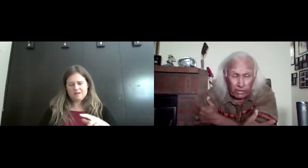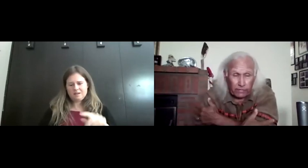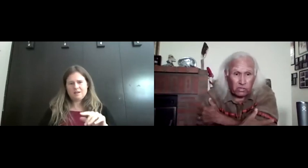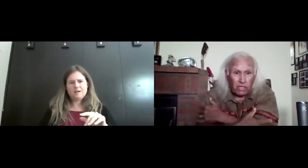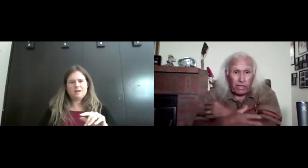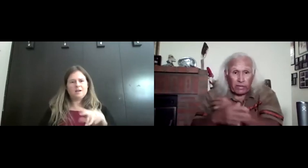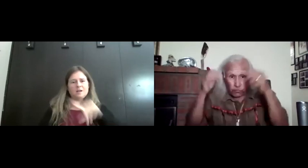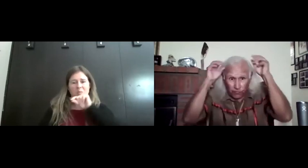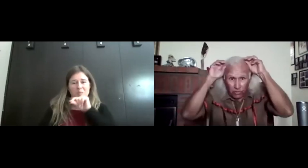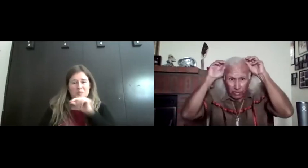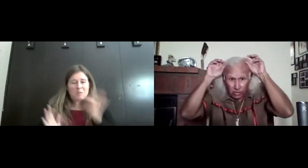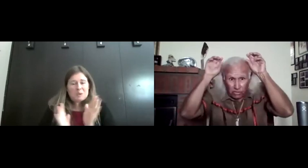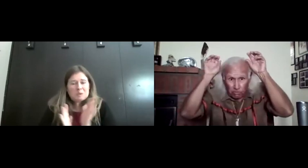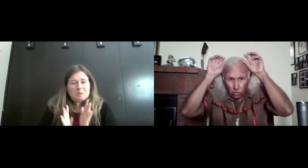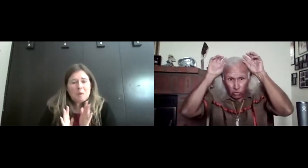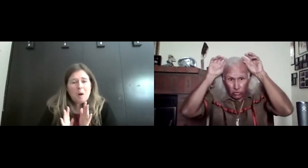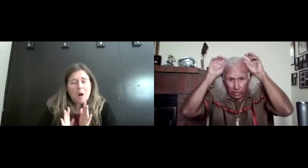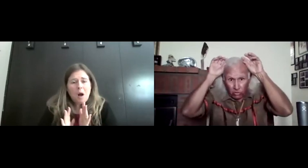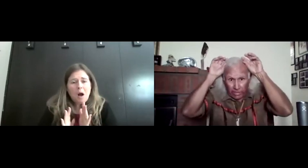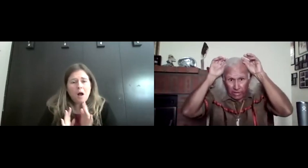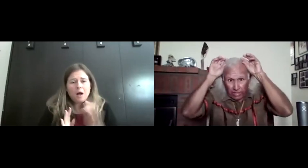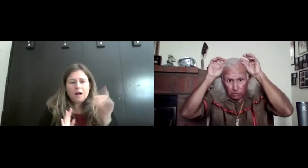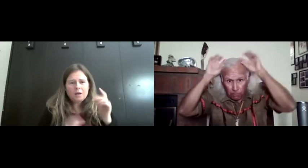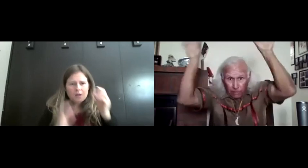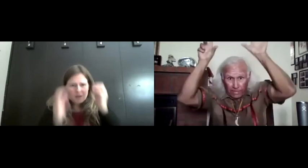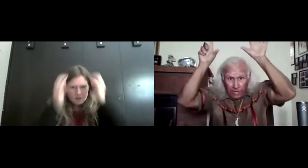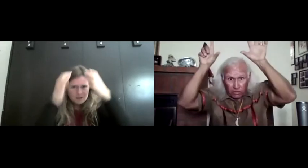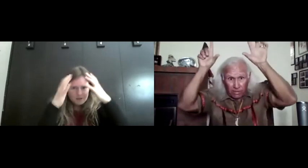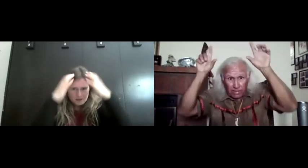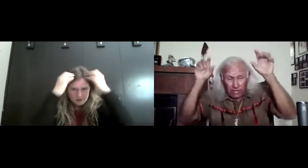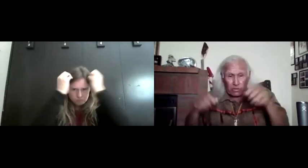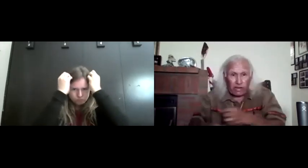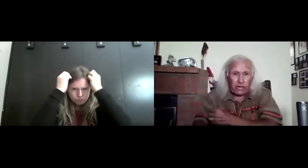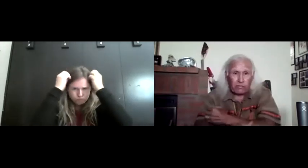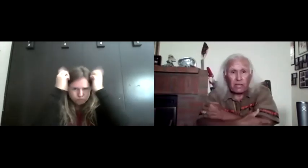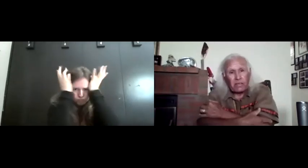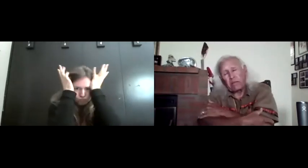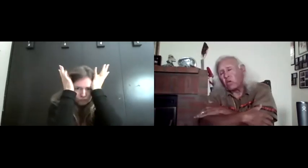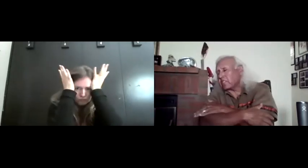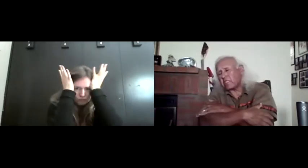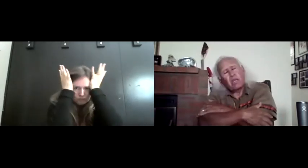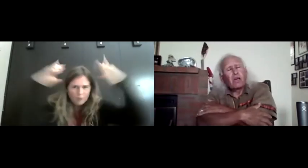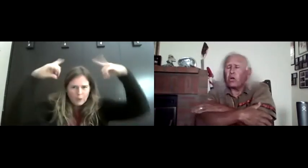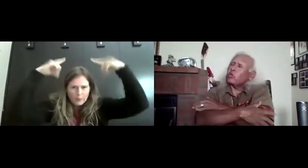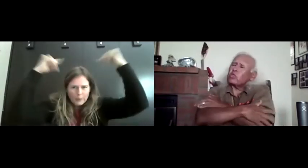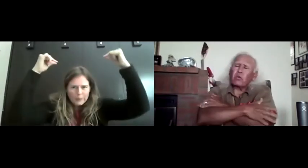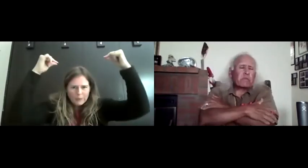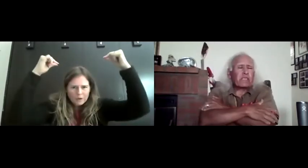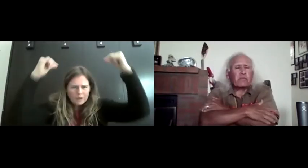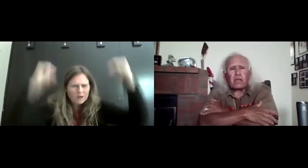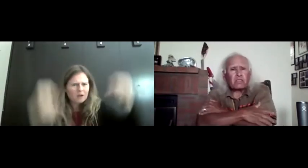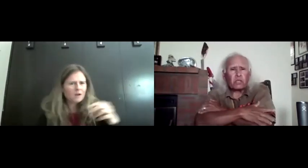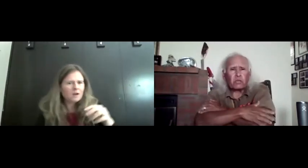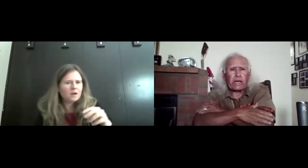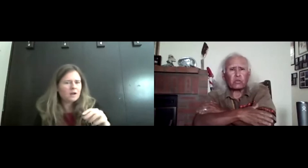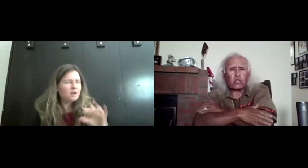any of us. And those feather ears that Muhu, the great horned owl, has popped out. That's how he got him. And Muhu says, Hoos, don't give me any